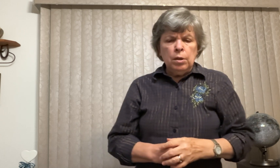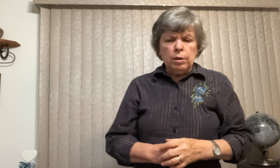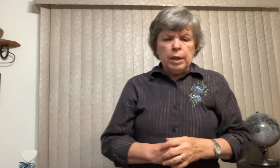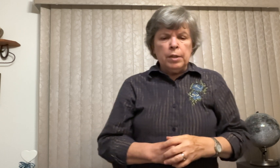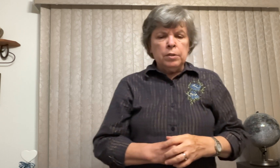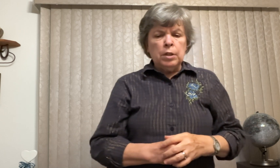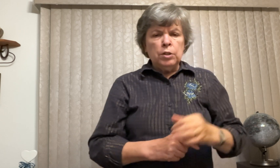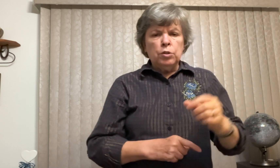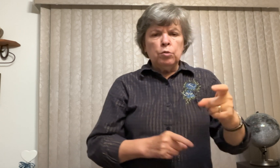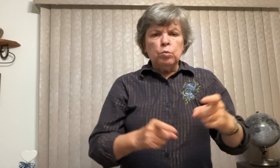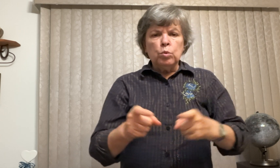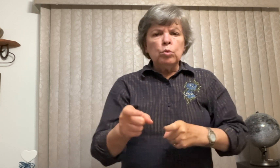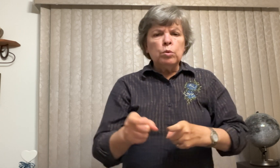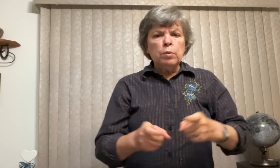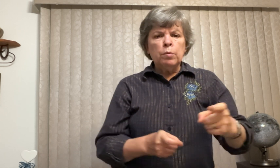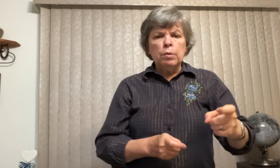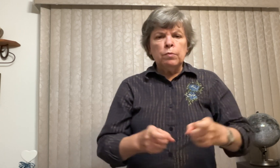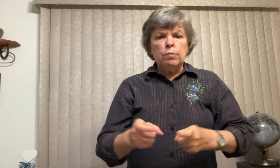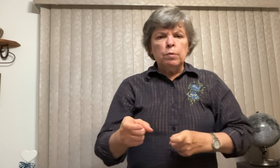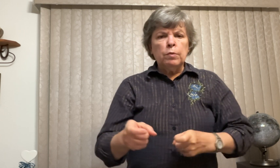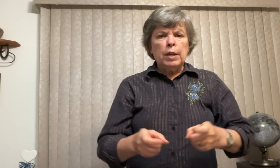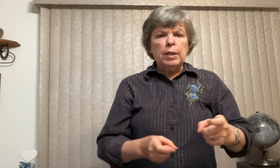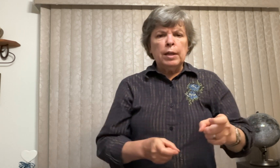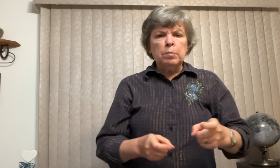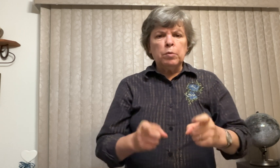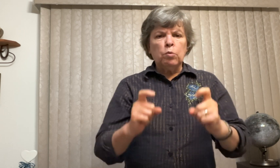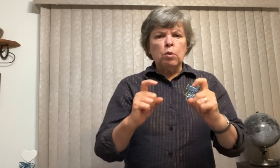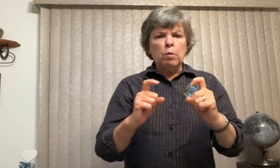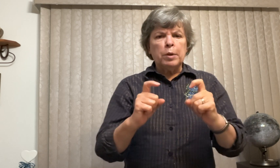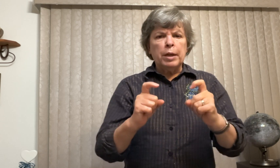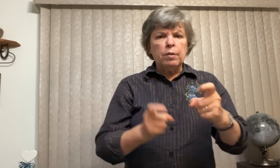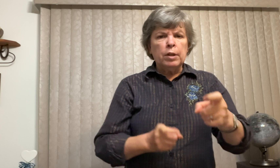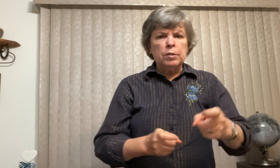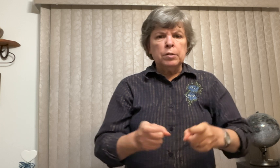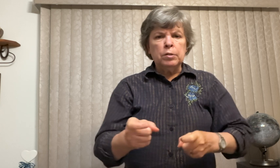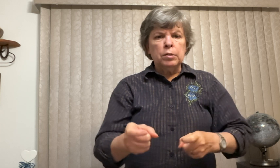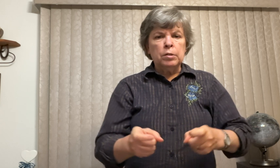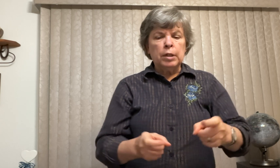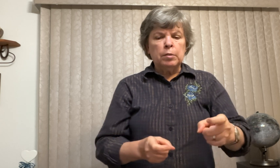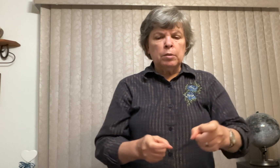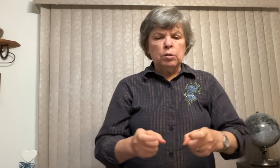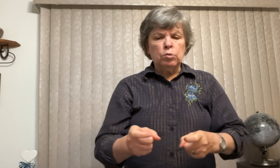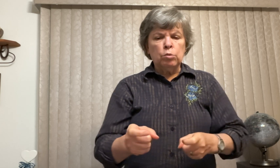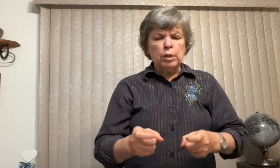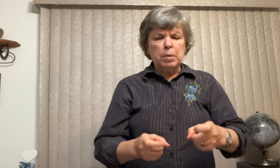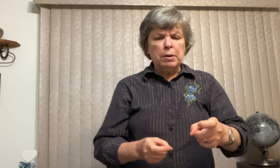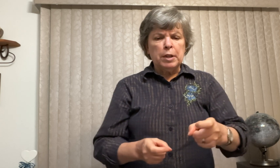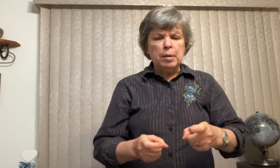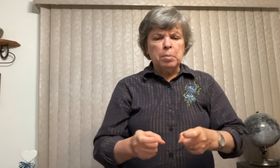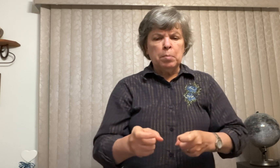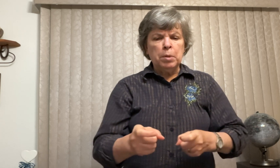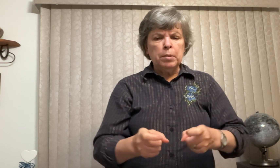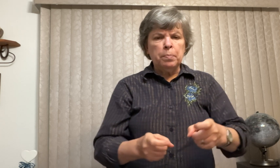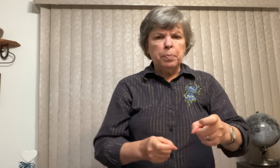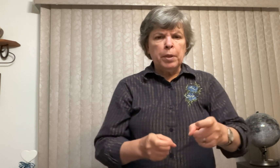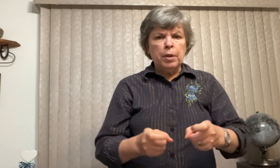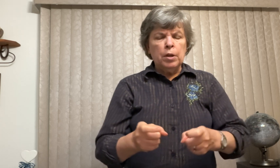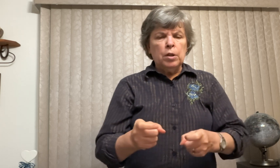Okay, the sun to rule, we've had that before where we have X's, it's like controlling a marionette puppet.